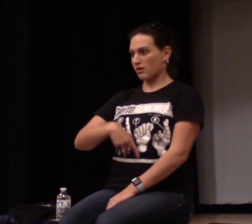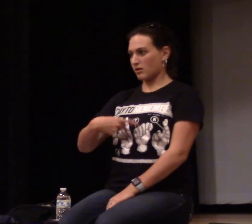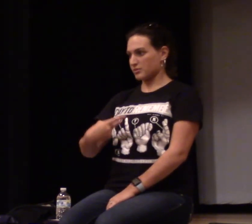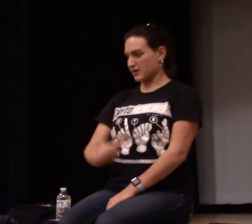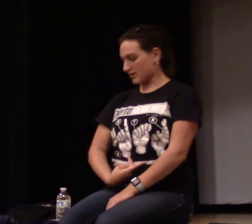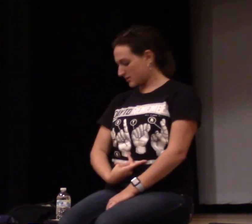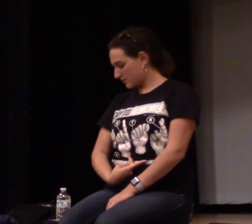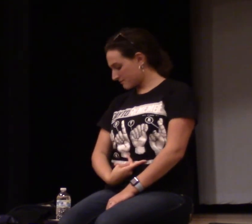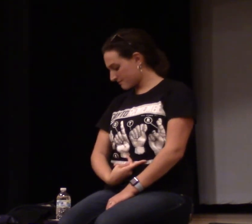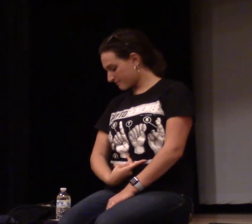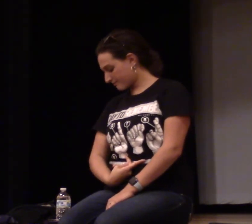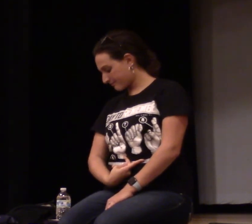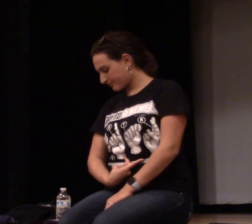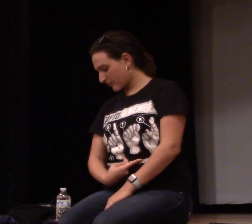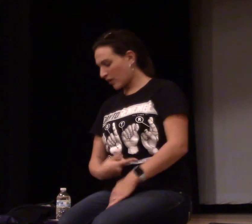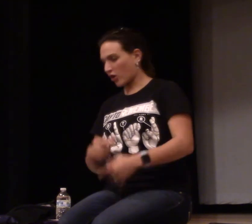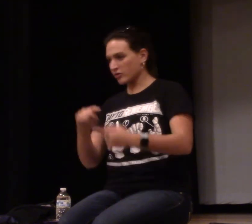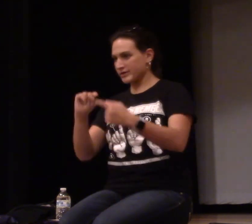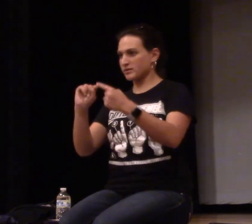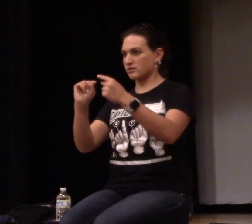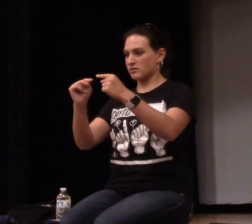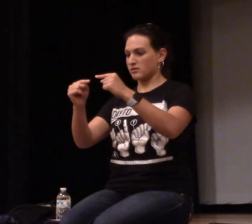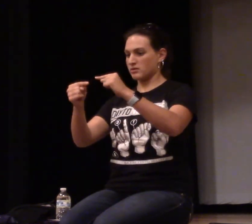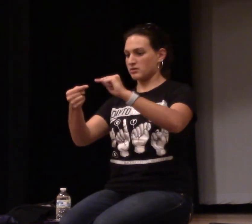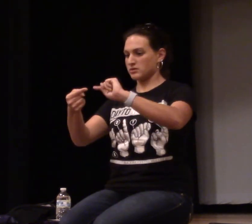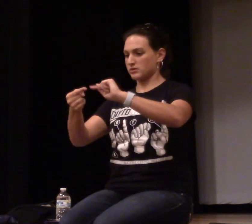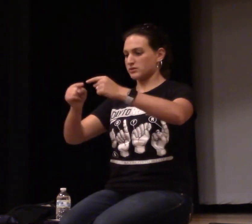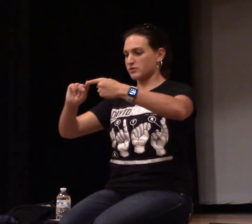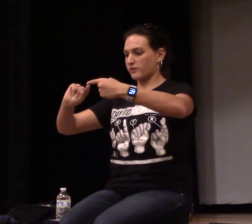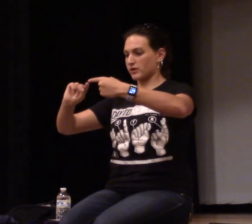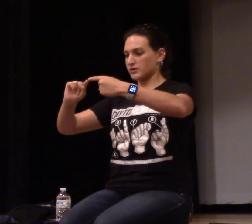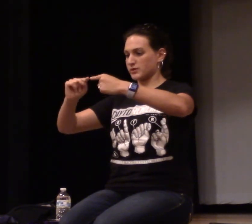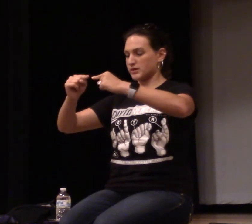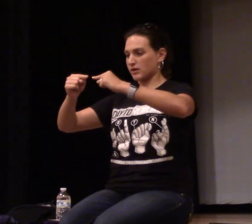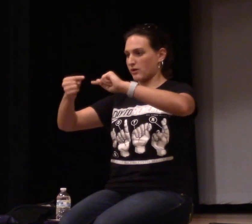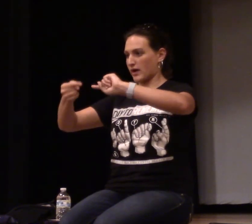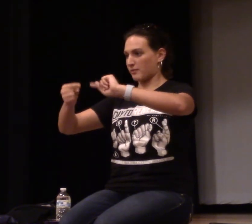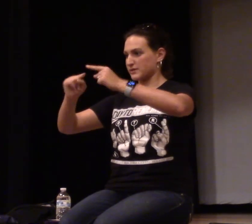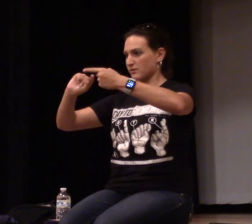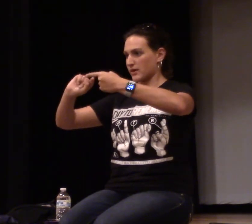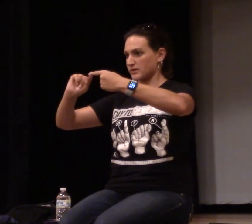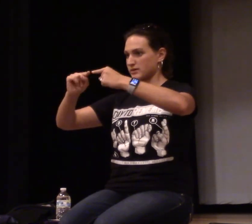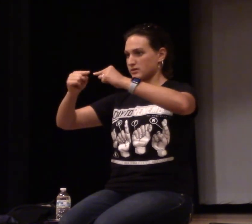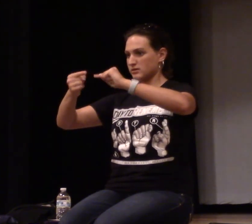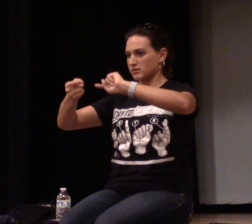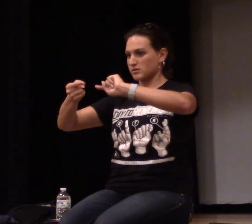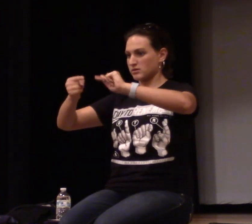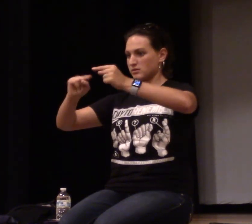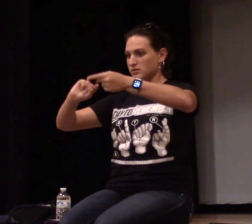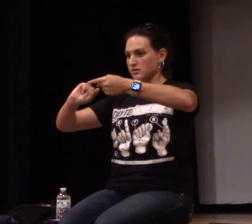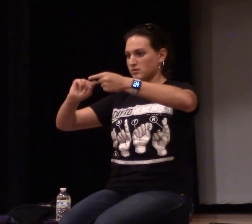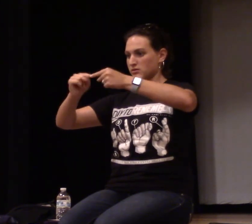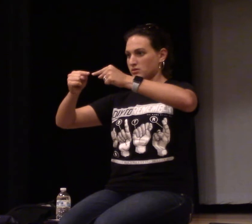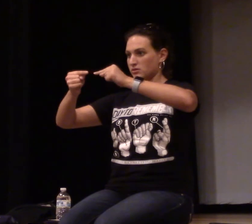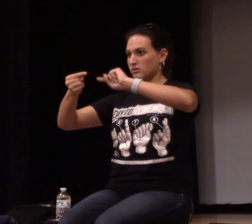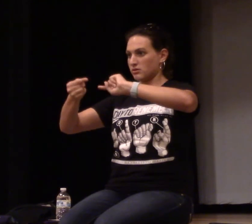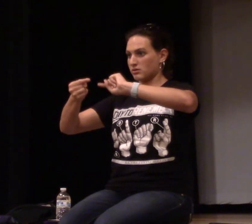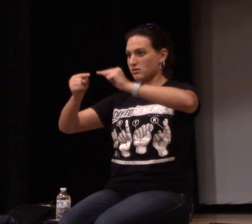Upset. Hurt, so it's two fingers twisting going opposite ways. That's part.